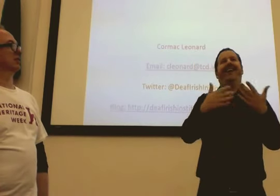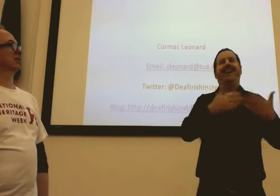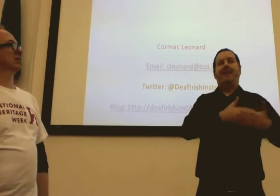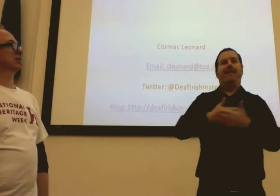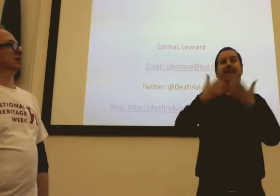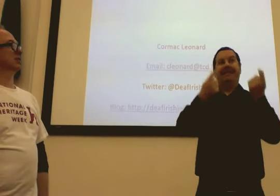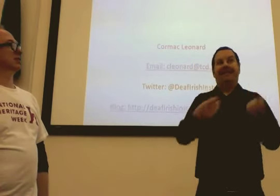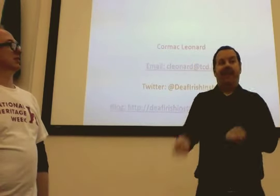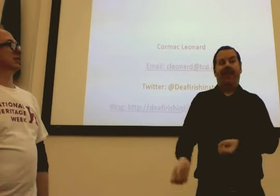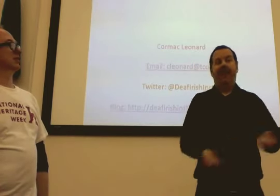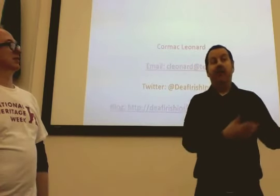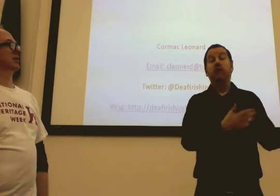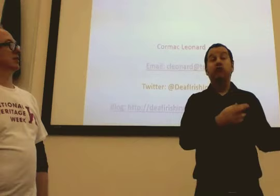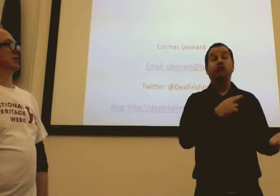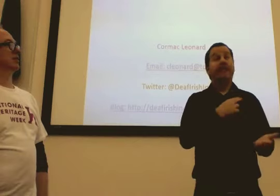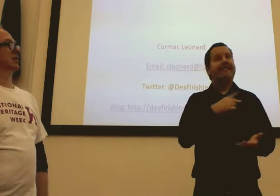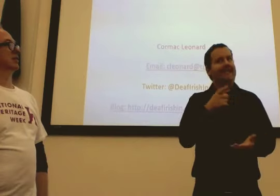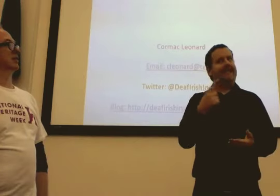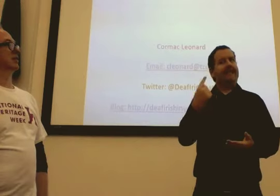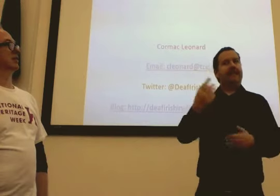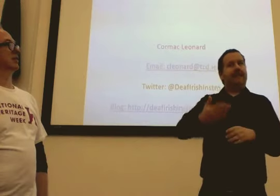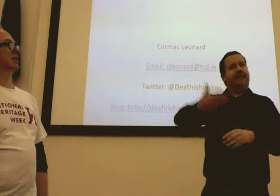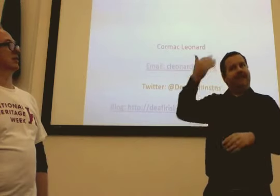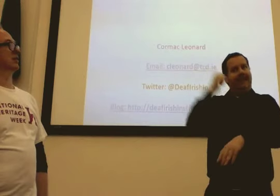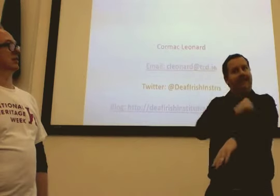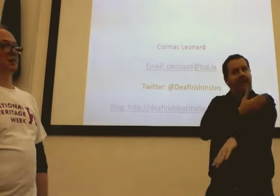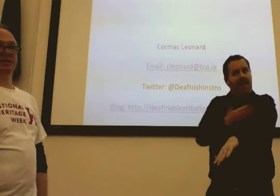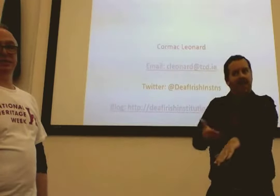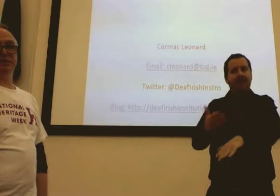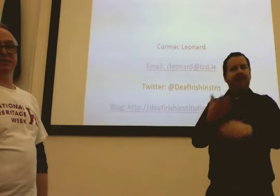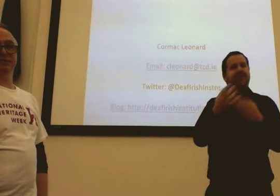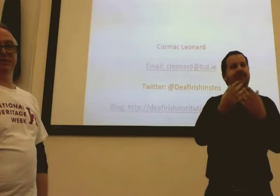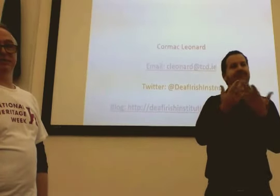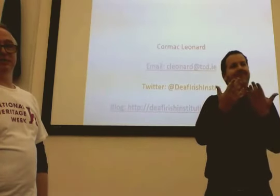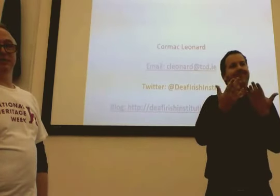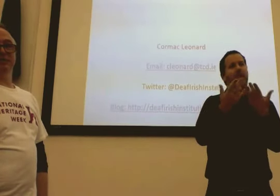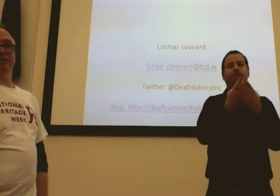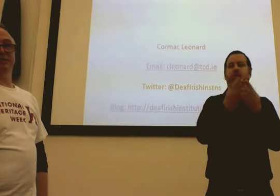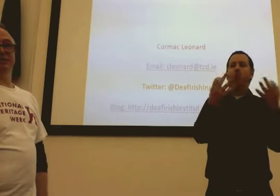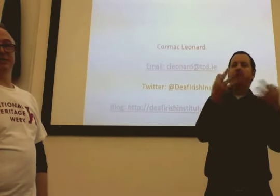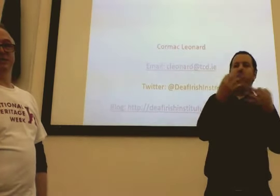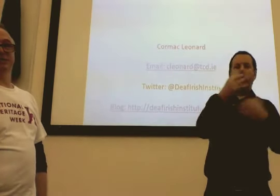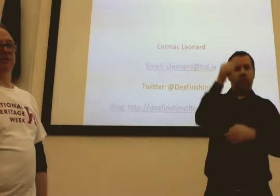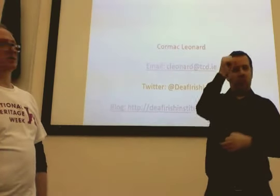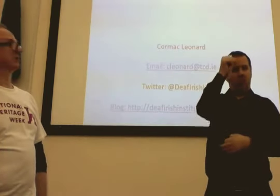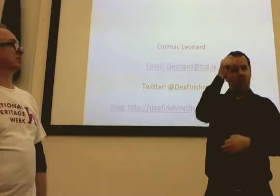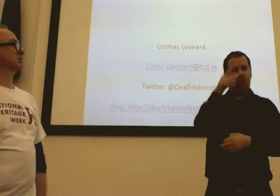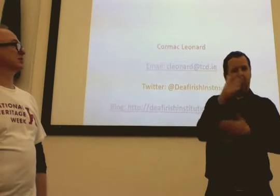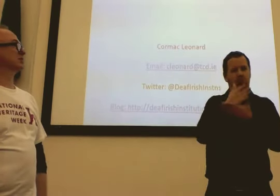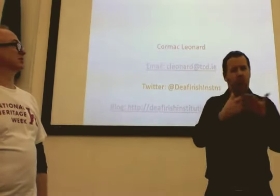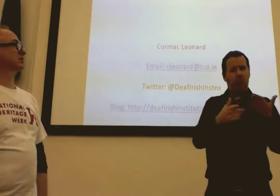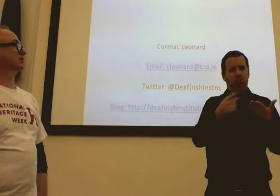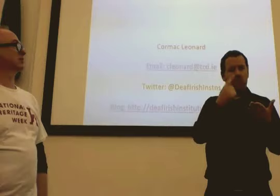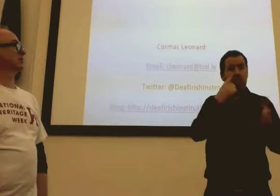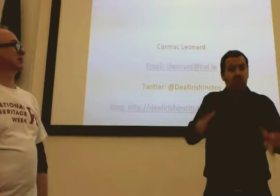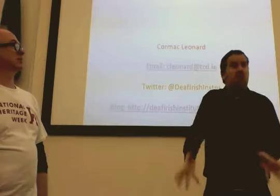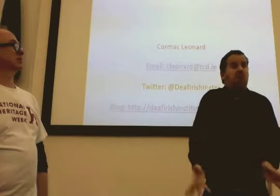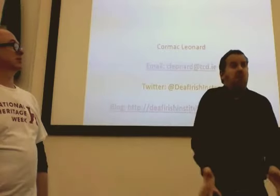possible work, potential work. And then when you mentioned about the low class babysitting